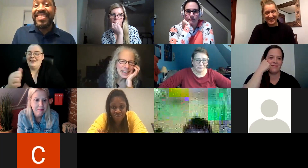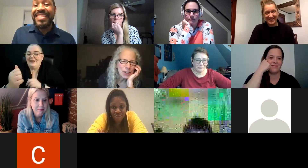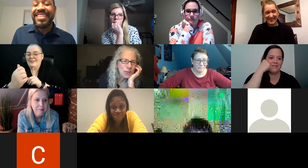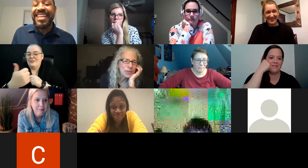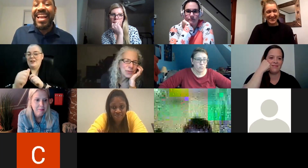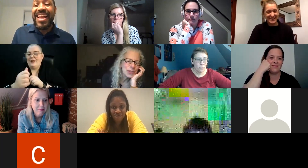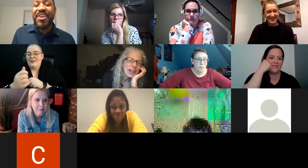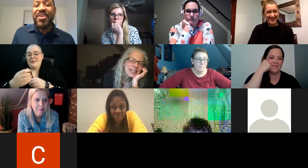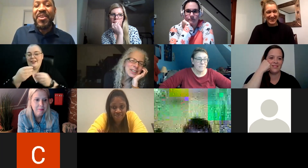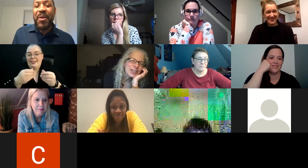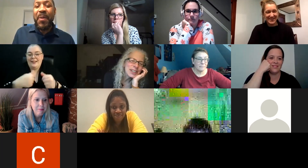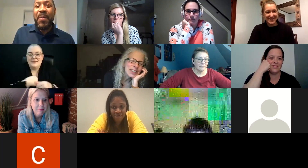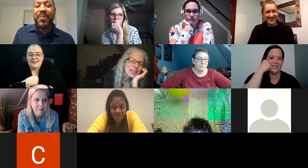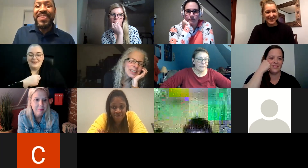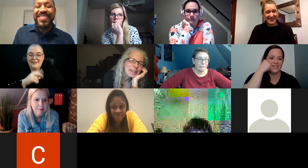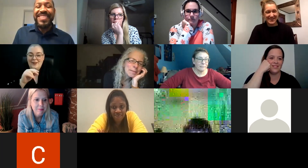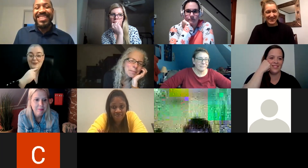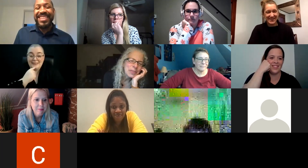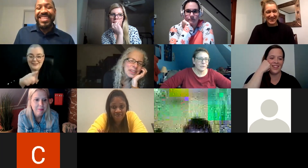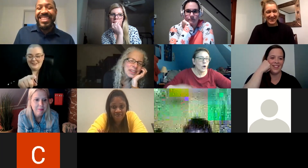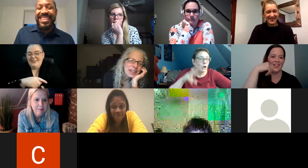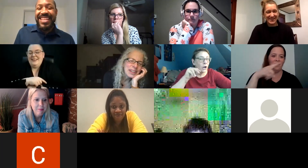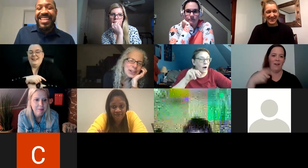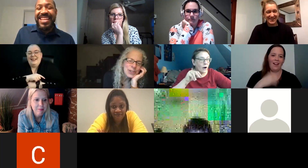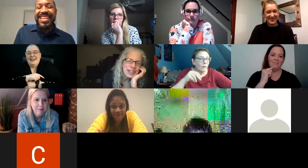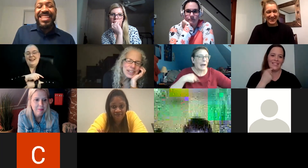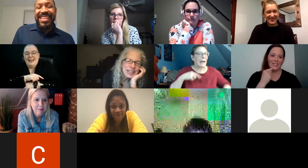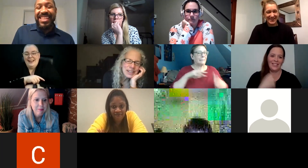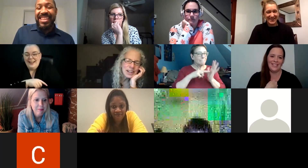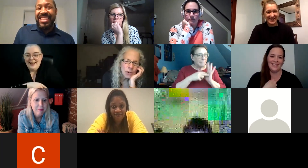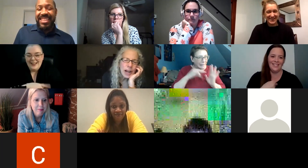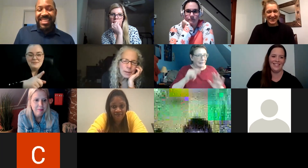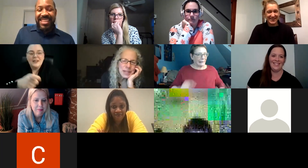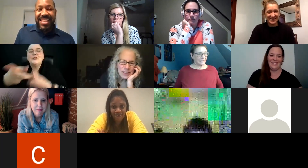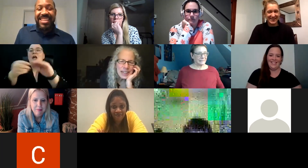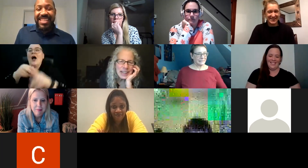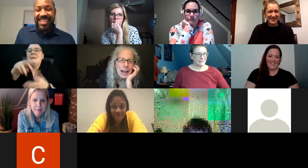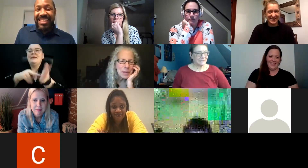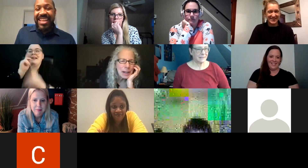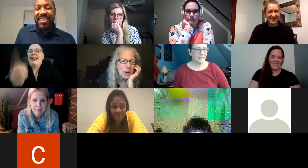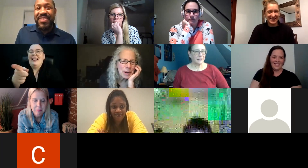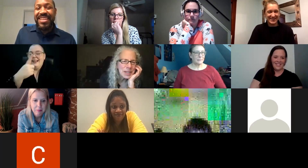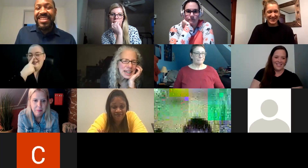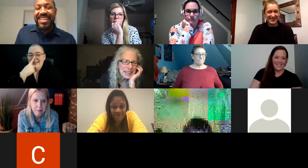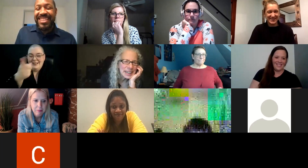think you volunteered yourself. Are you serious? No, I am serious. I'm meaning what I'm saying, Tina